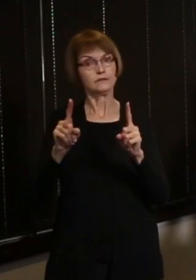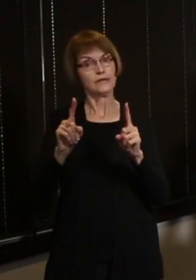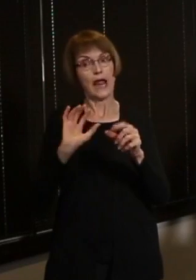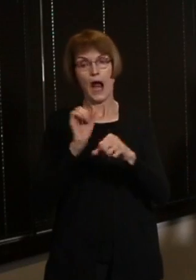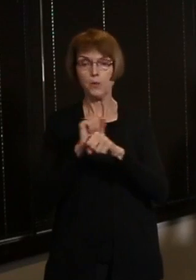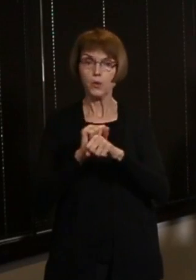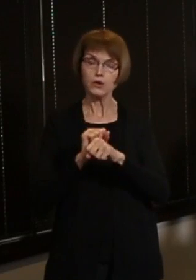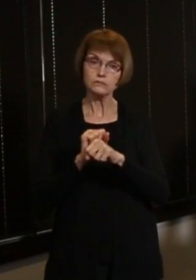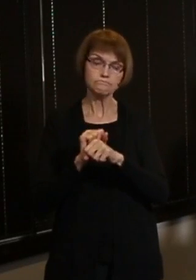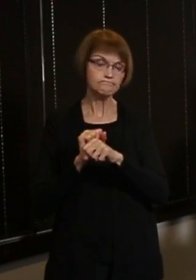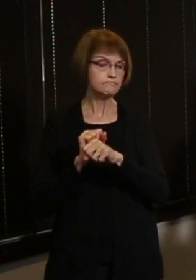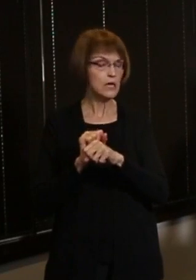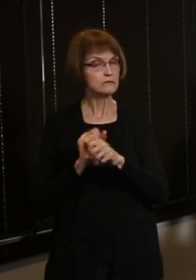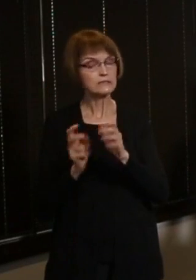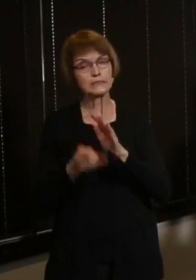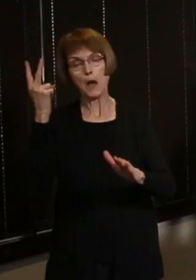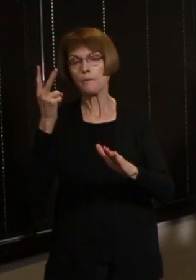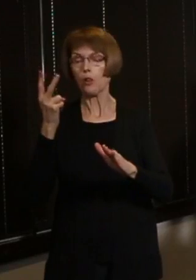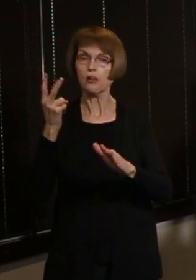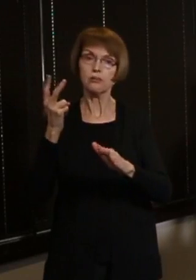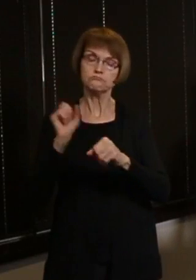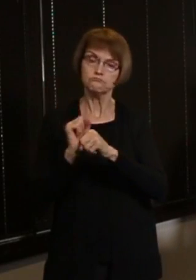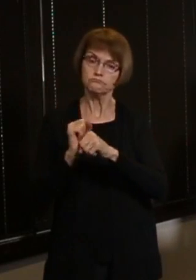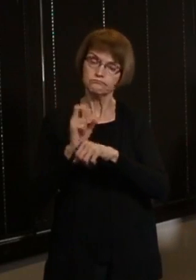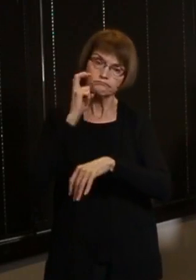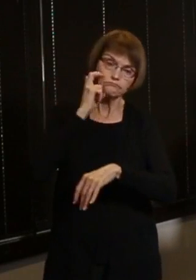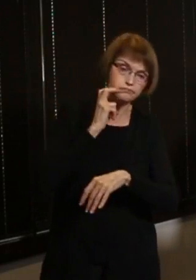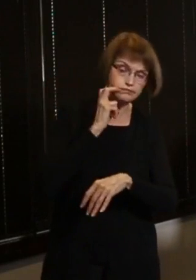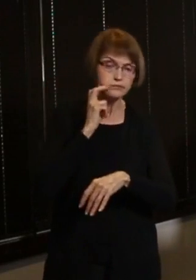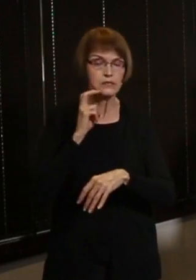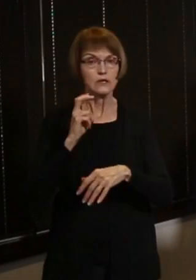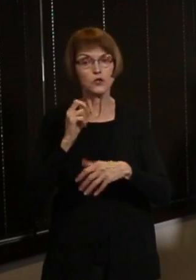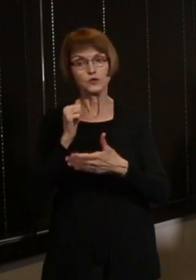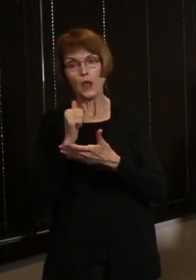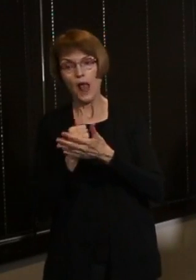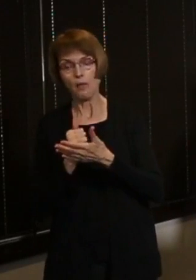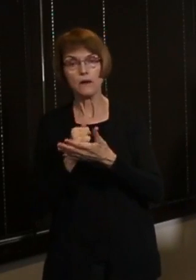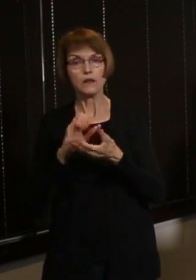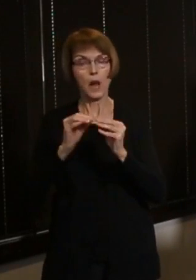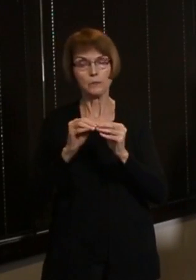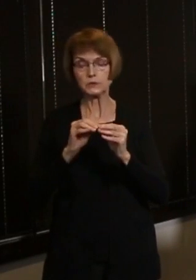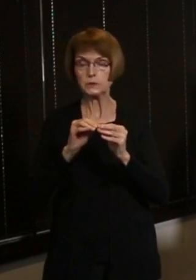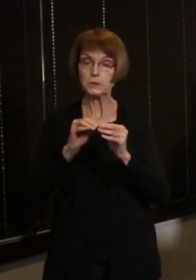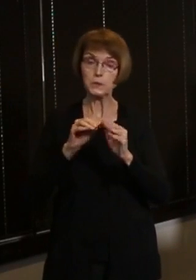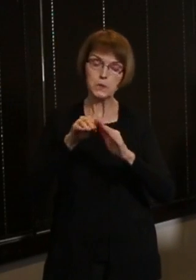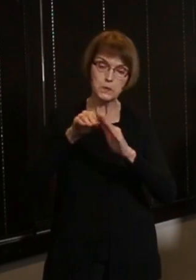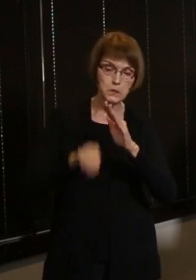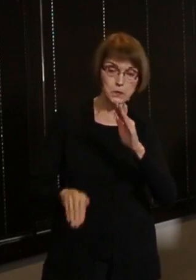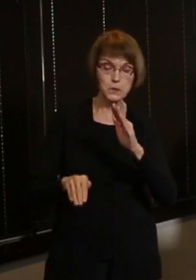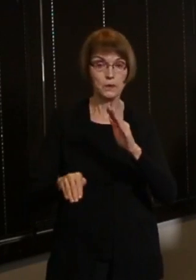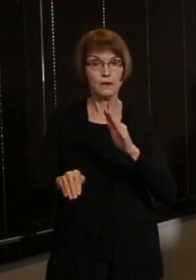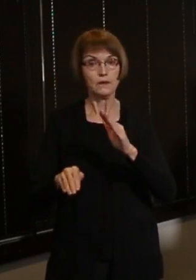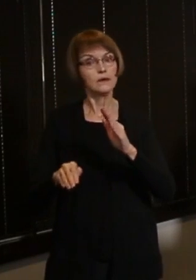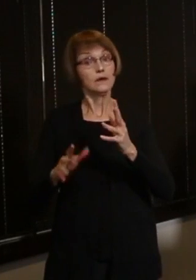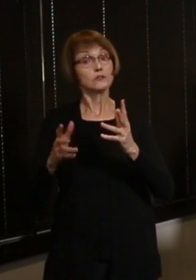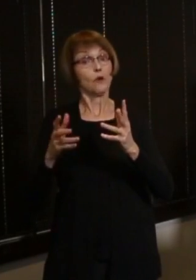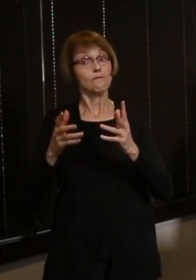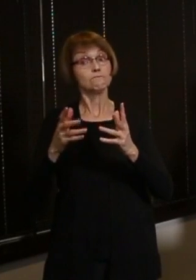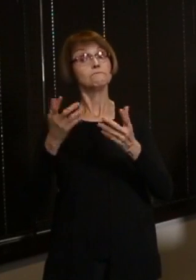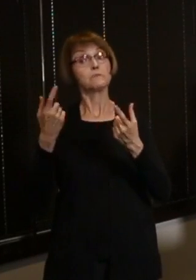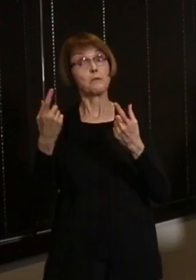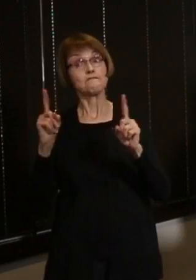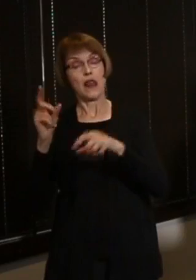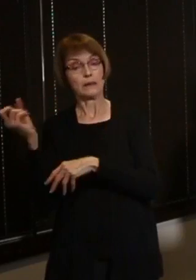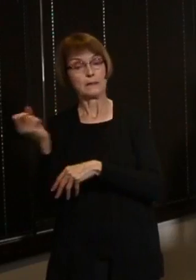efforts now to get us down to even lower levels so we can all go back to what we want, which is more opening of